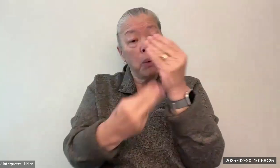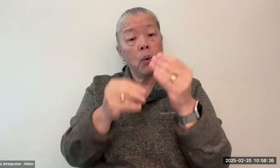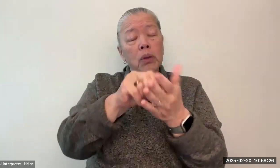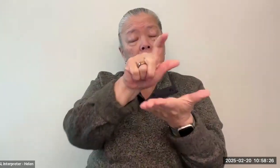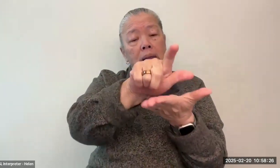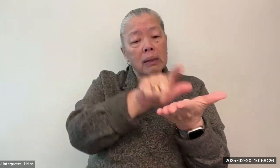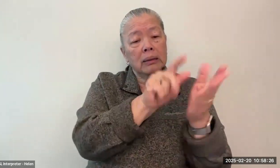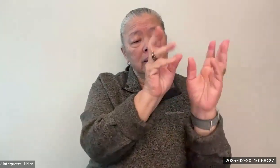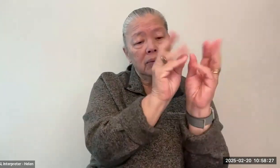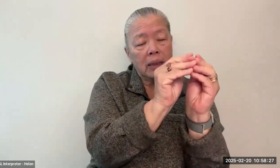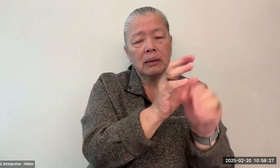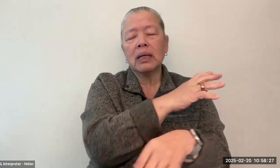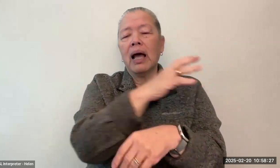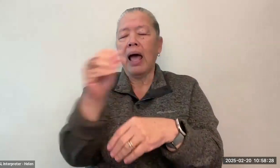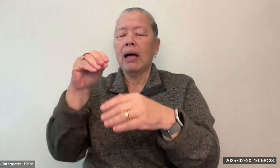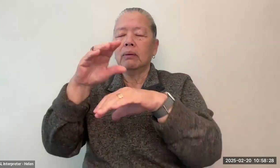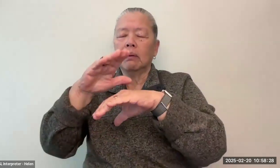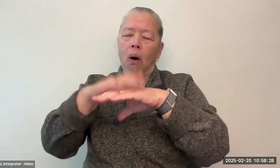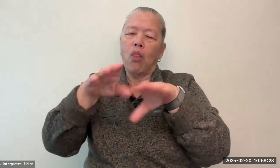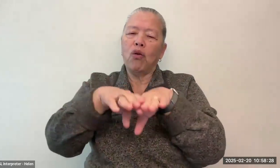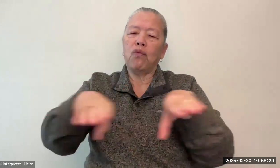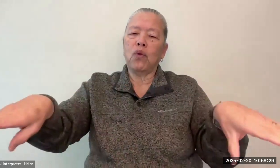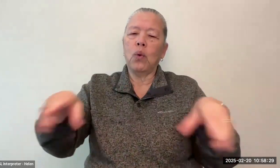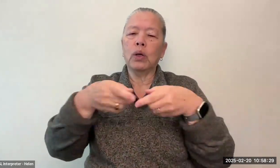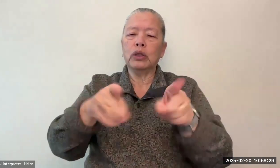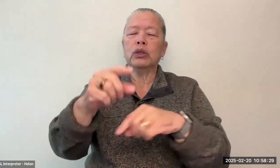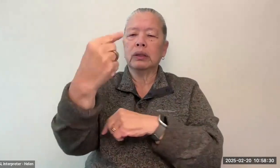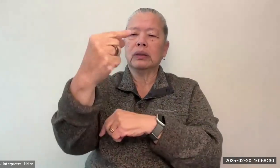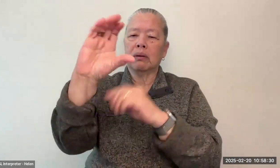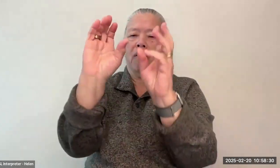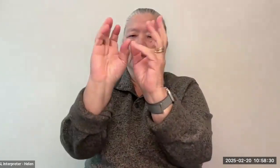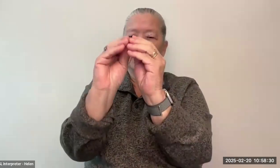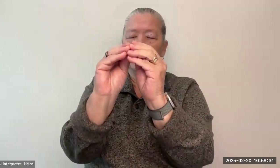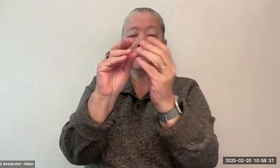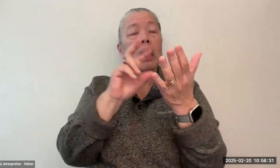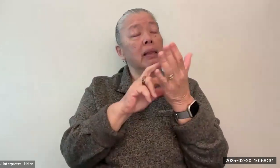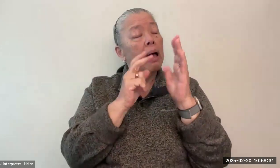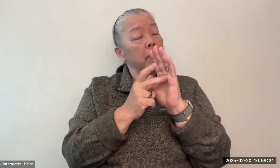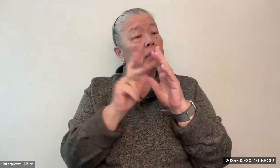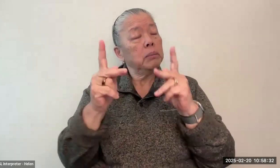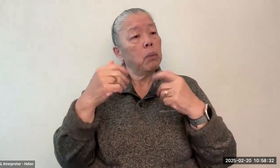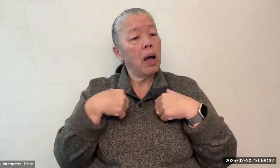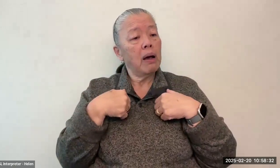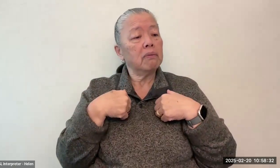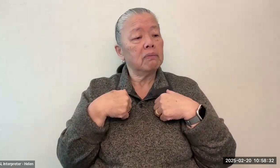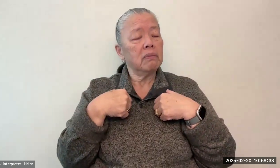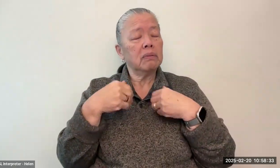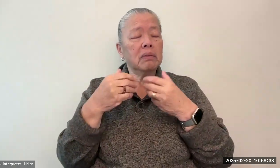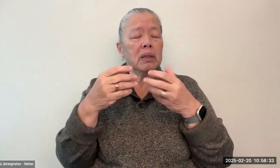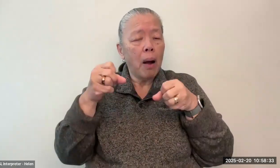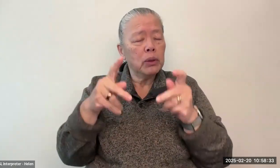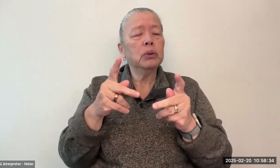Conference. All of those people then have a reason to give input because everything matters